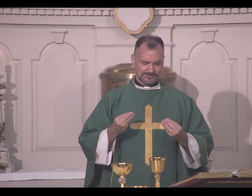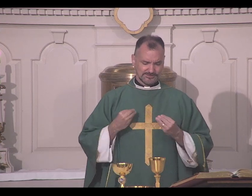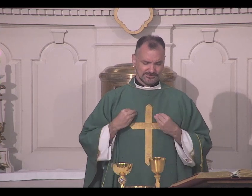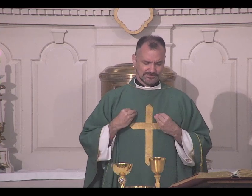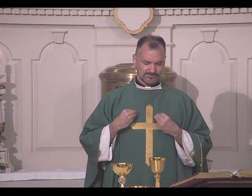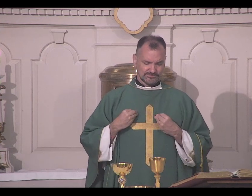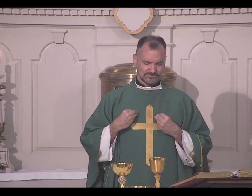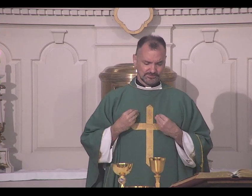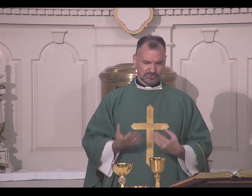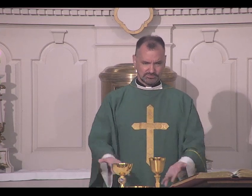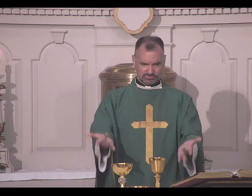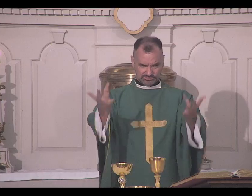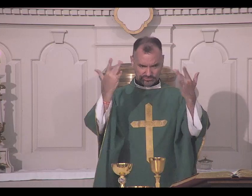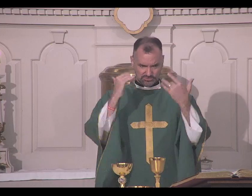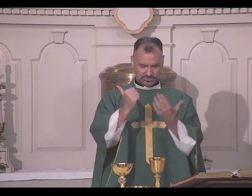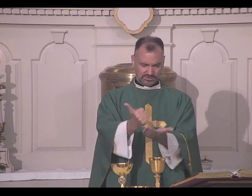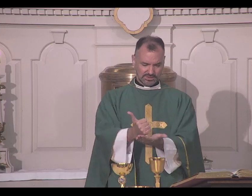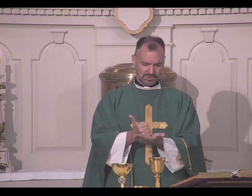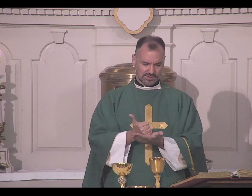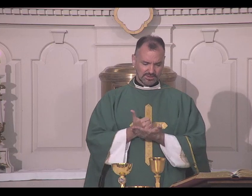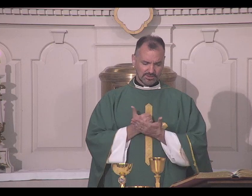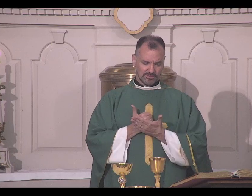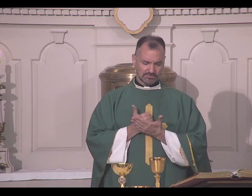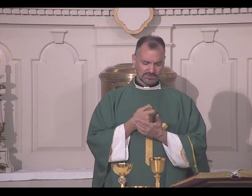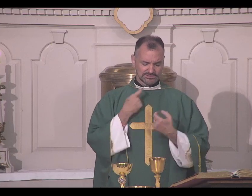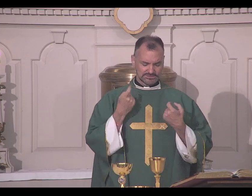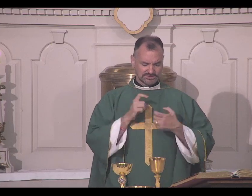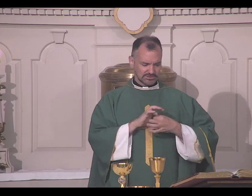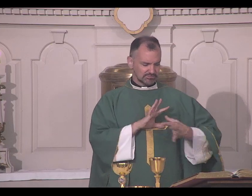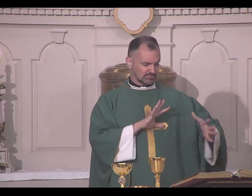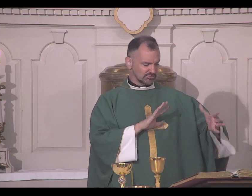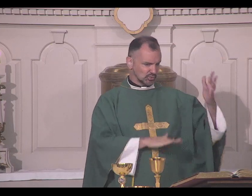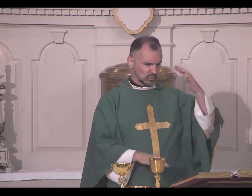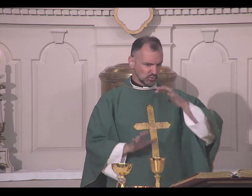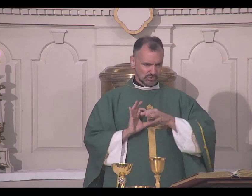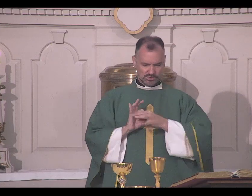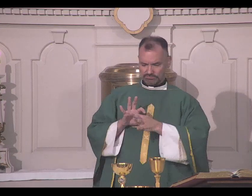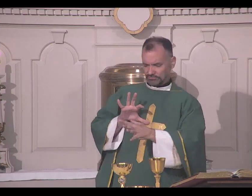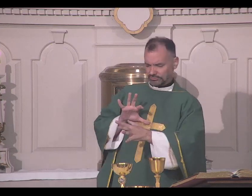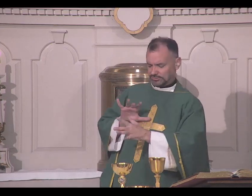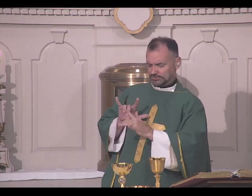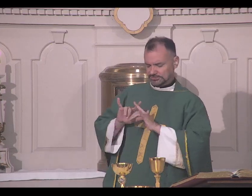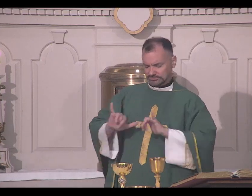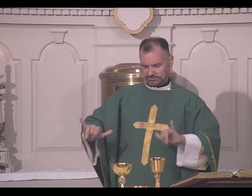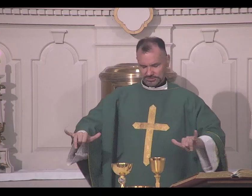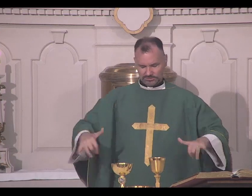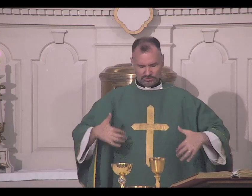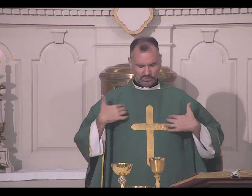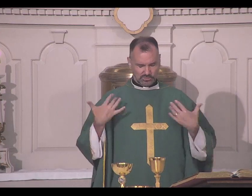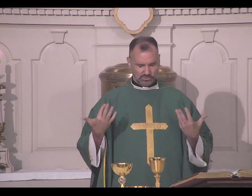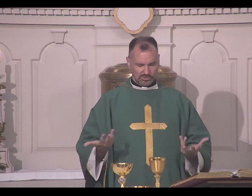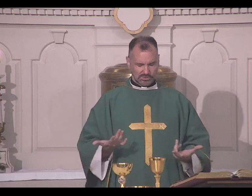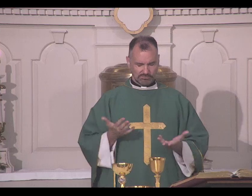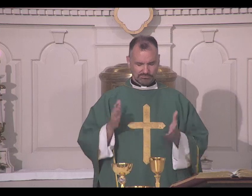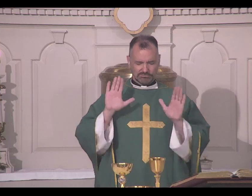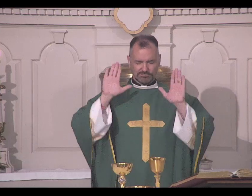of your mercy we may be always free from sin and safe from all distress, as we await the